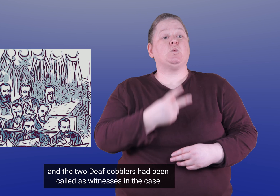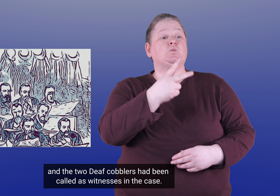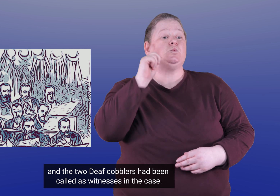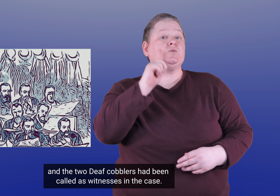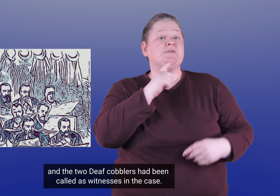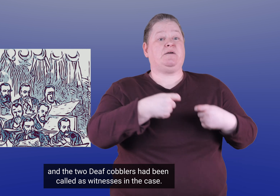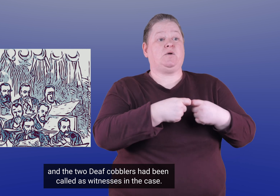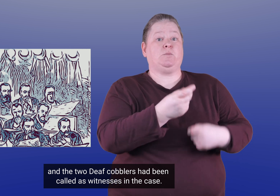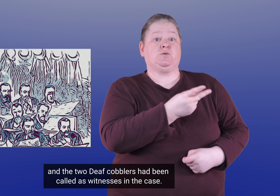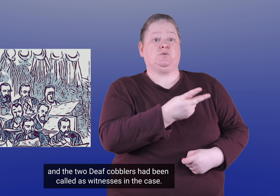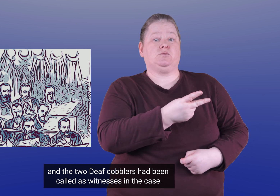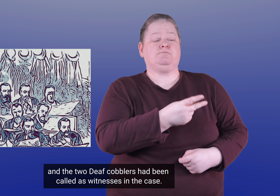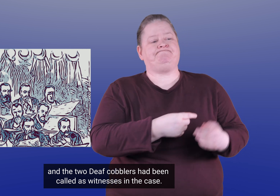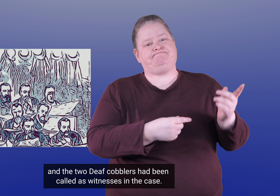witnesses in the case.